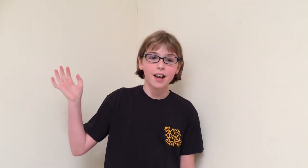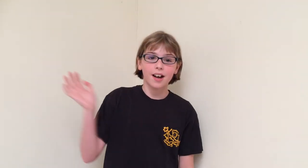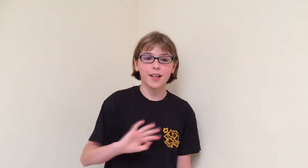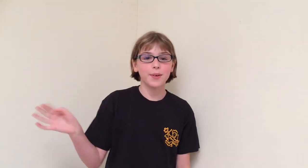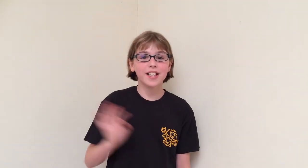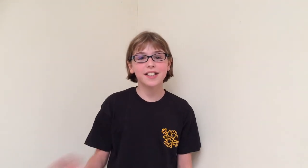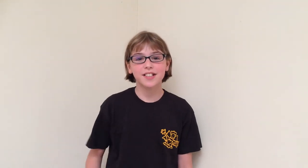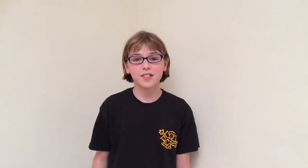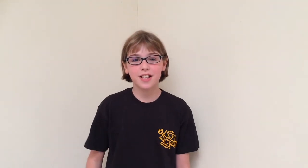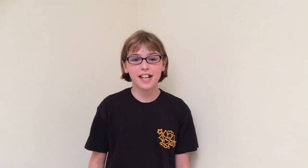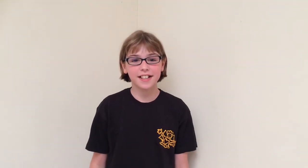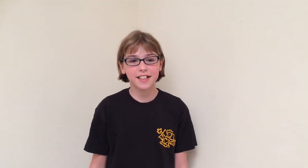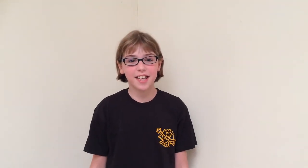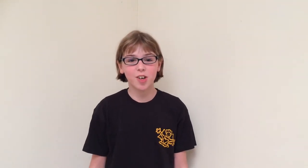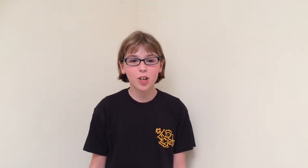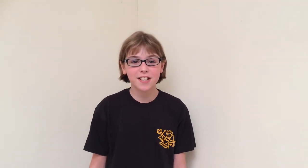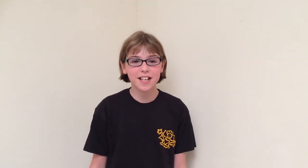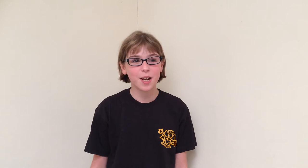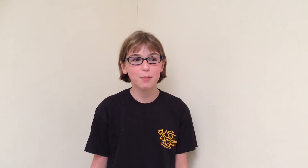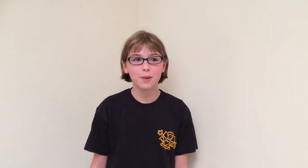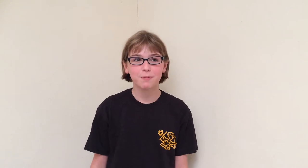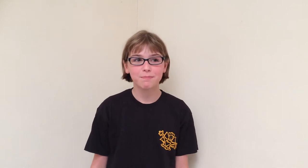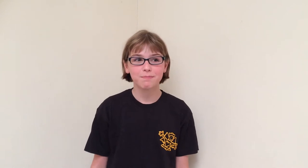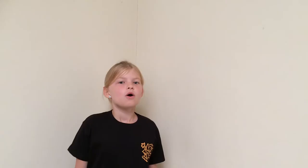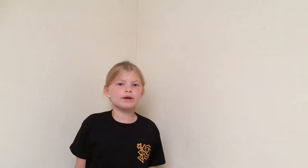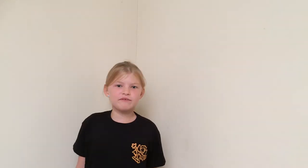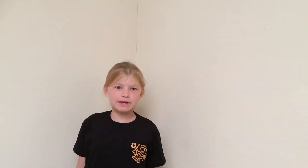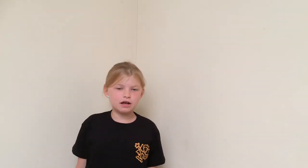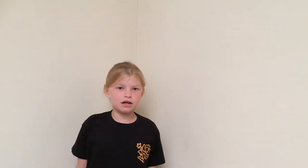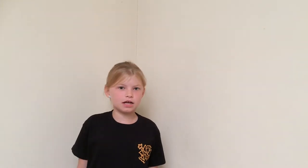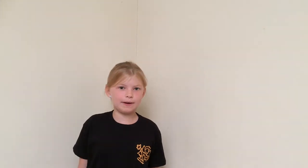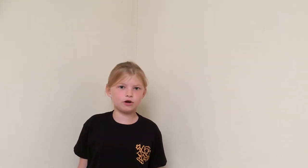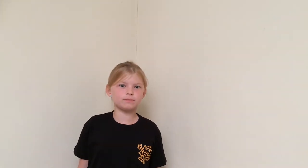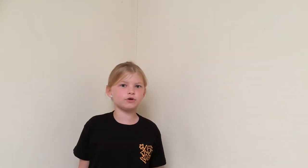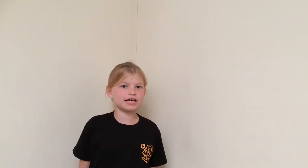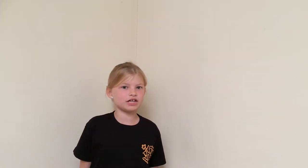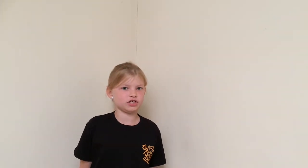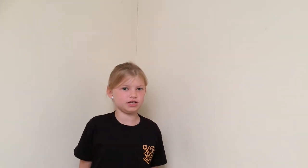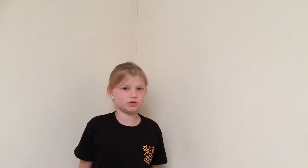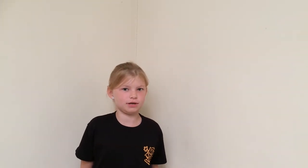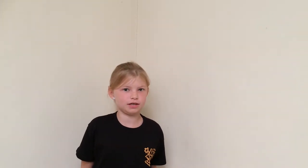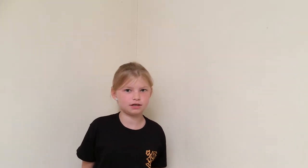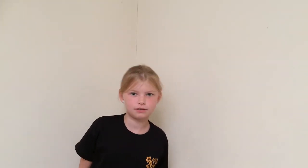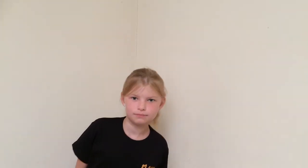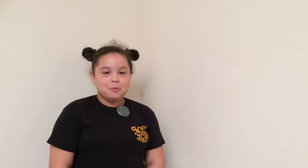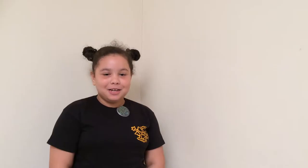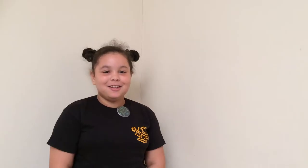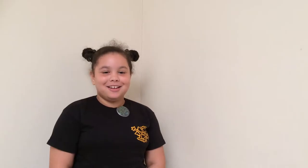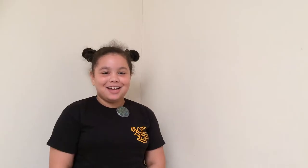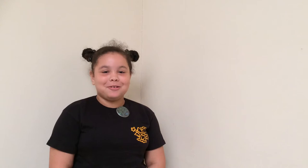Hi, we are the children attending the Gig Holiday Club. We have been learning about communication this week. We learnt how